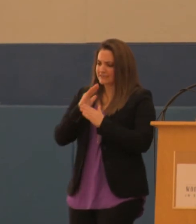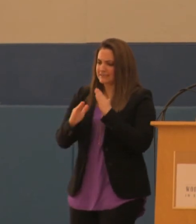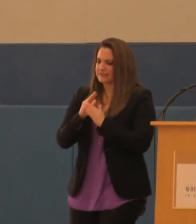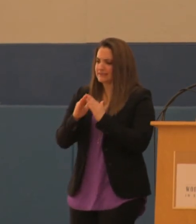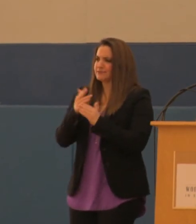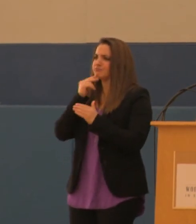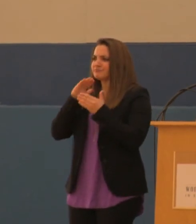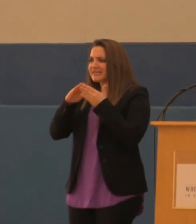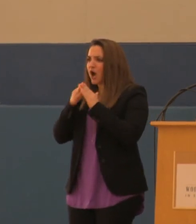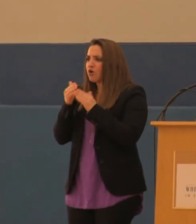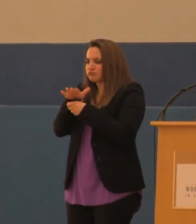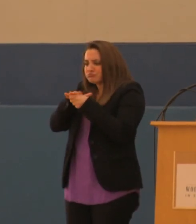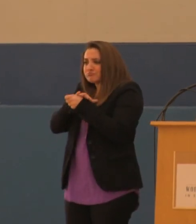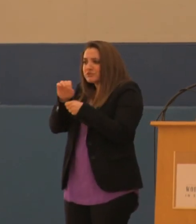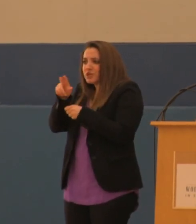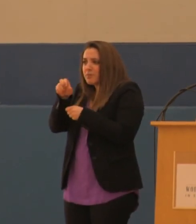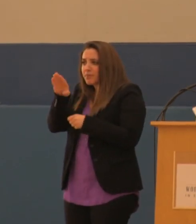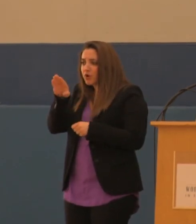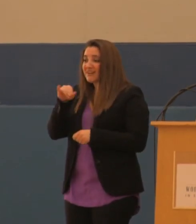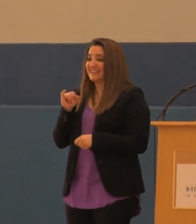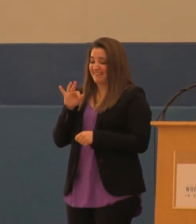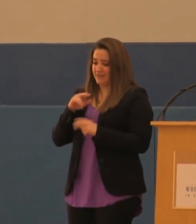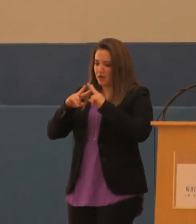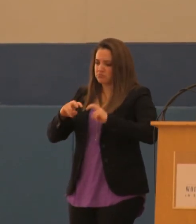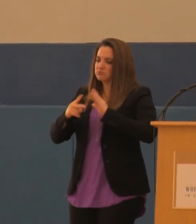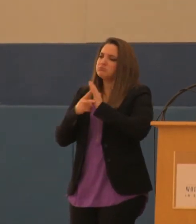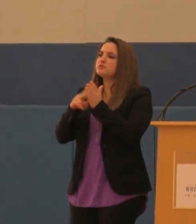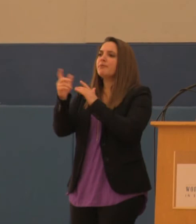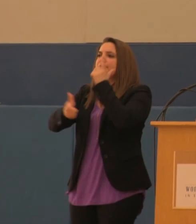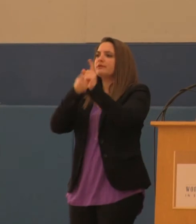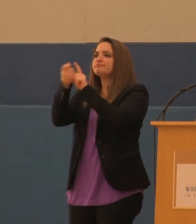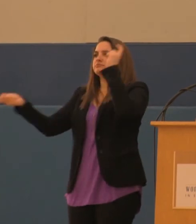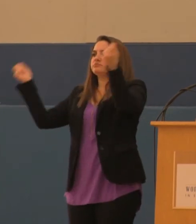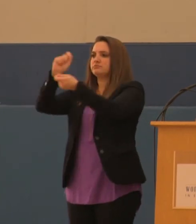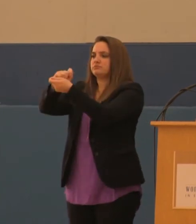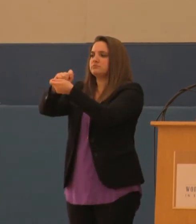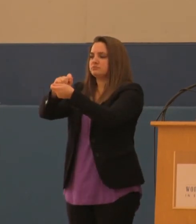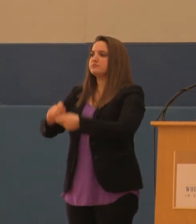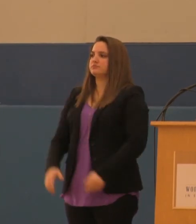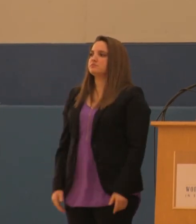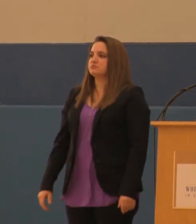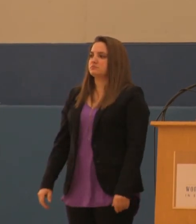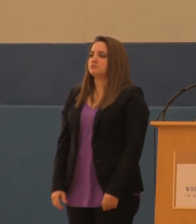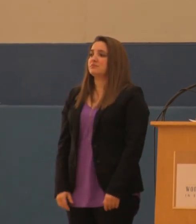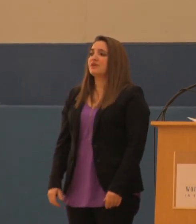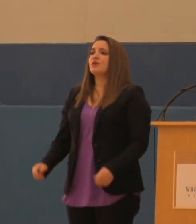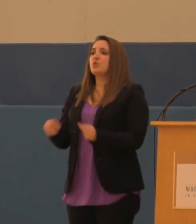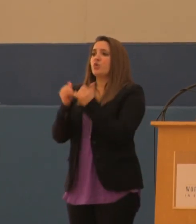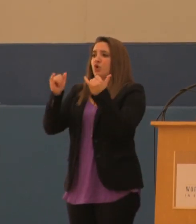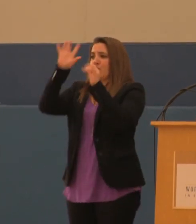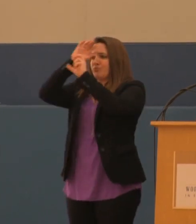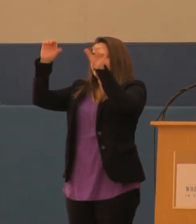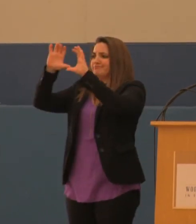and suburbs. This is where we can make the biggest difference. With the current administration abandoning many